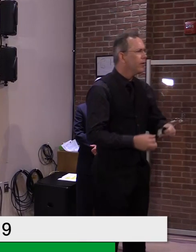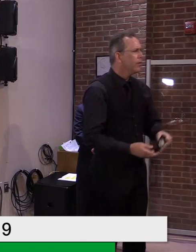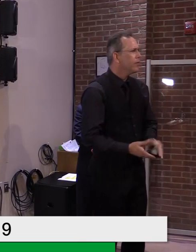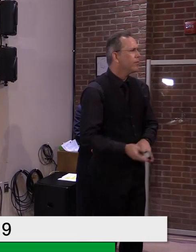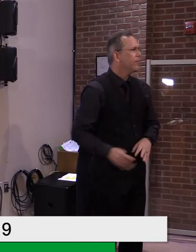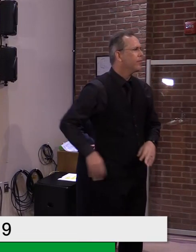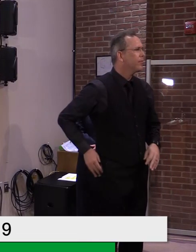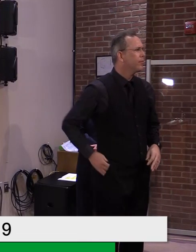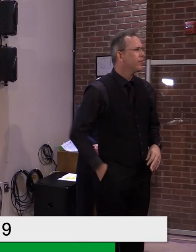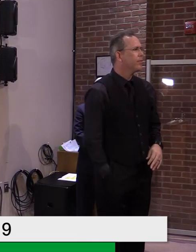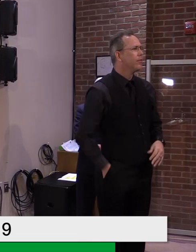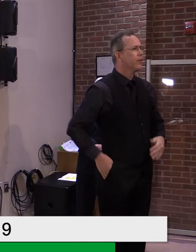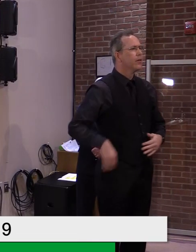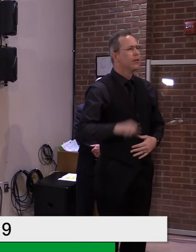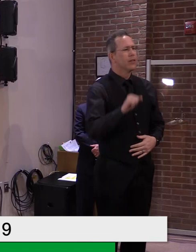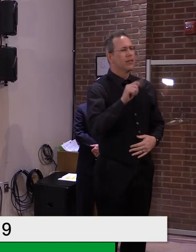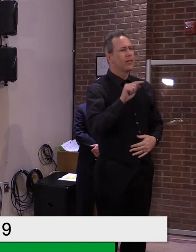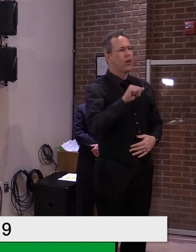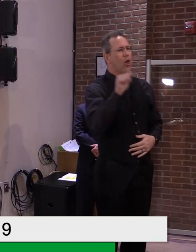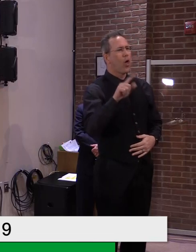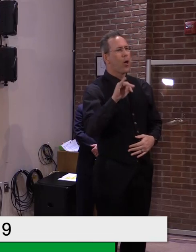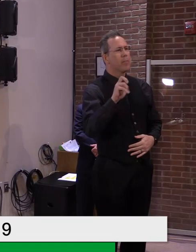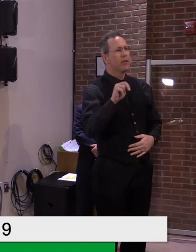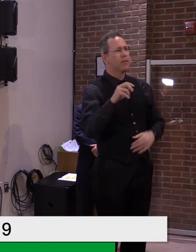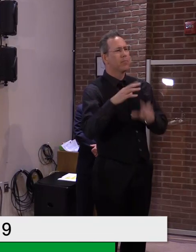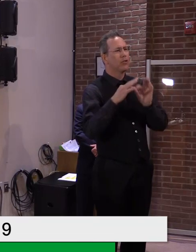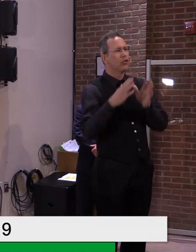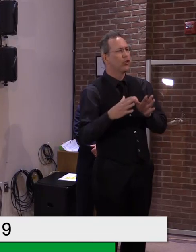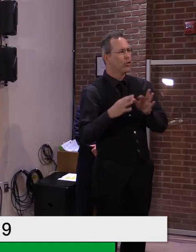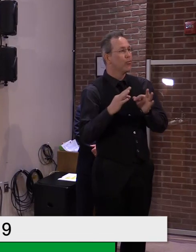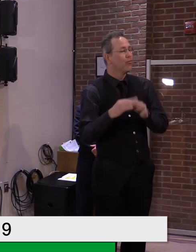Okay. Good morning. Can you hear me? We can.